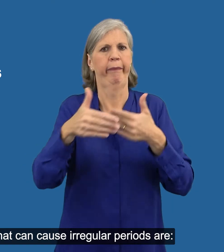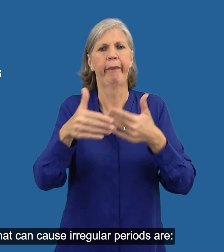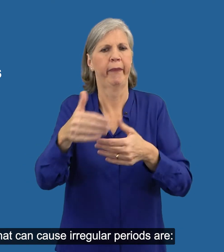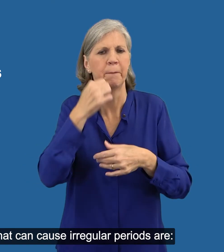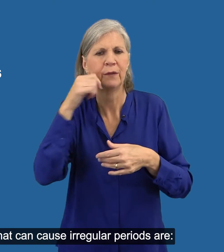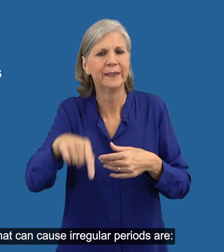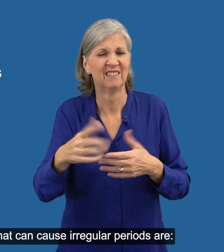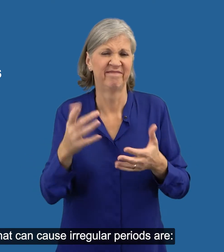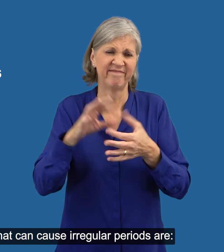periods are